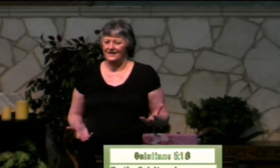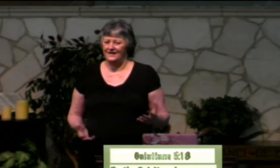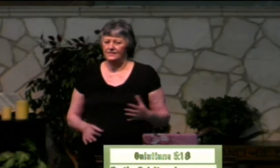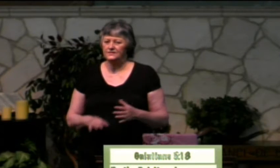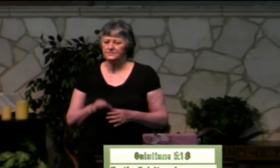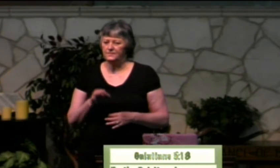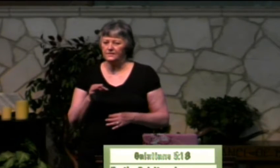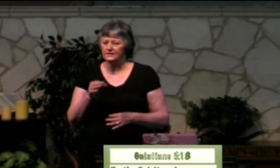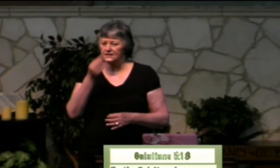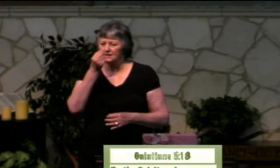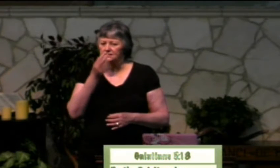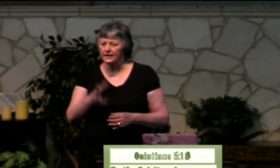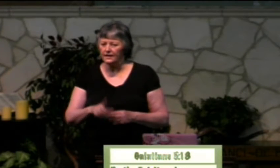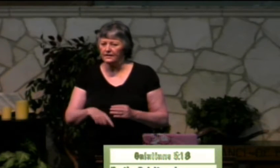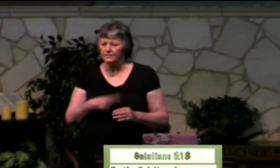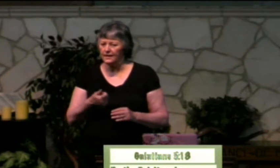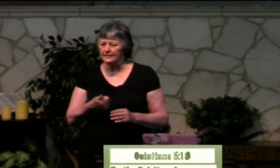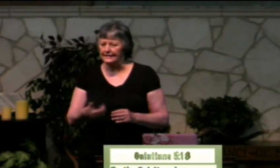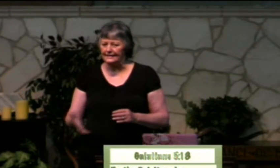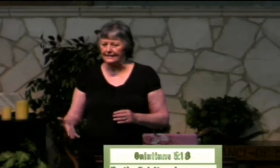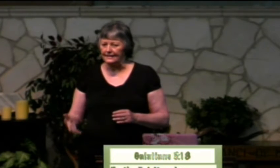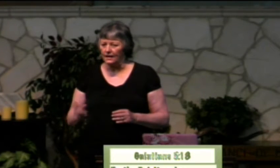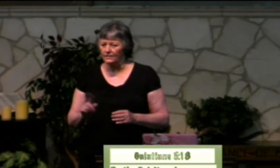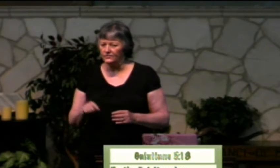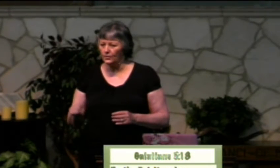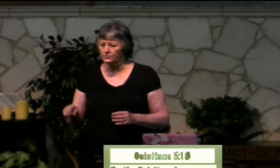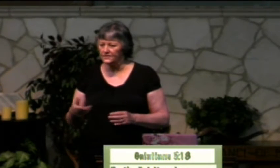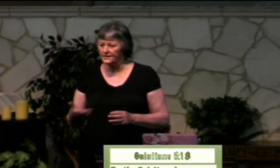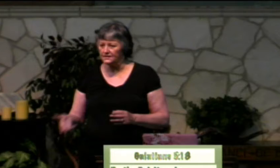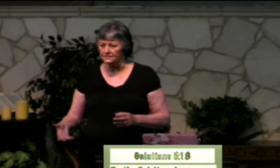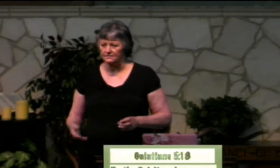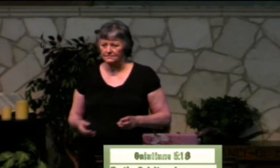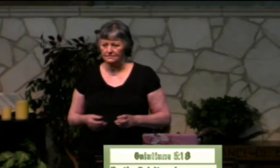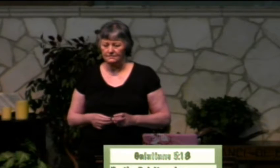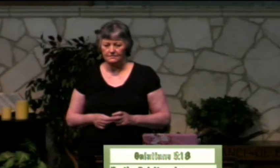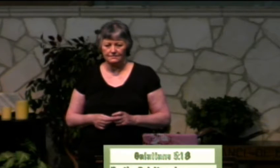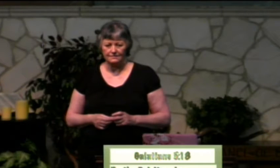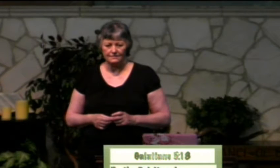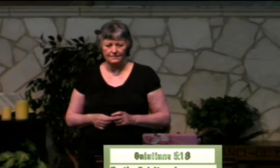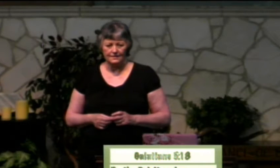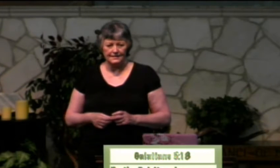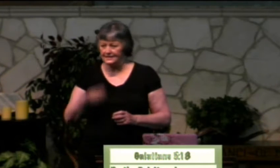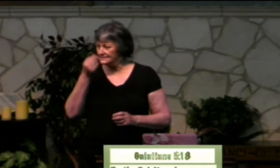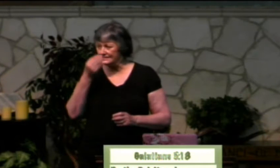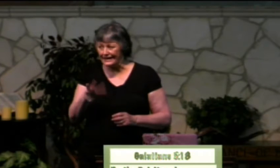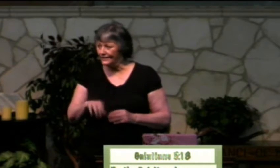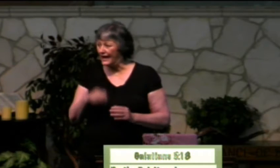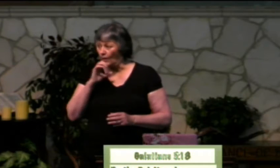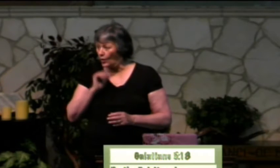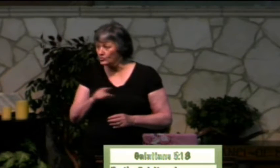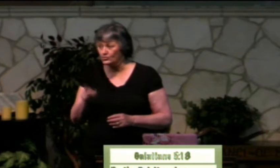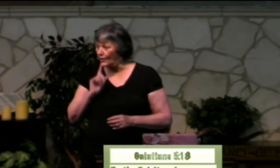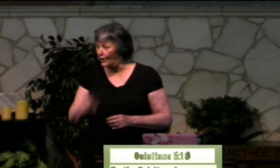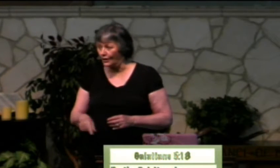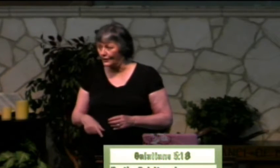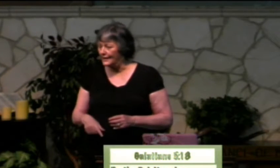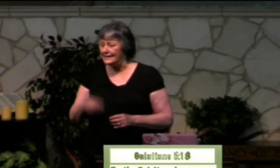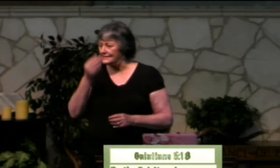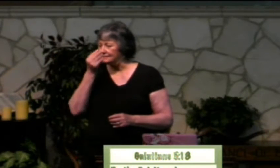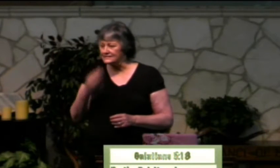The Spirit doesn't care about any of those things. He doesn't care how old you are. He doesn't